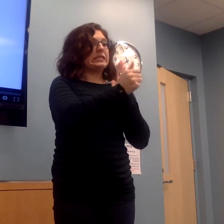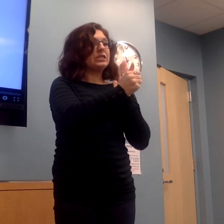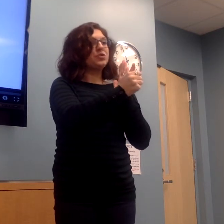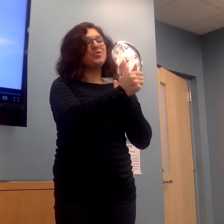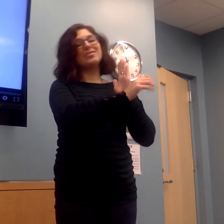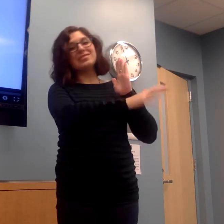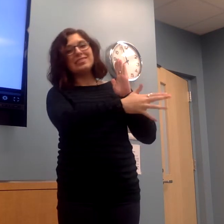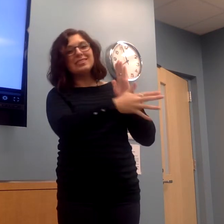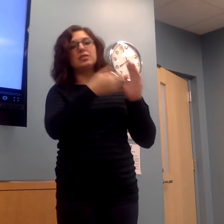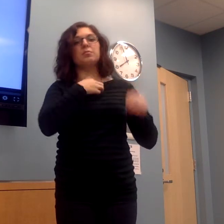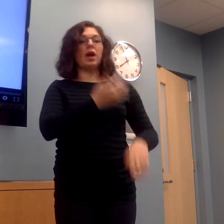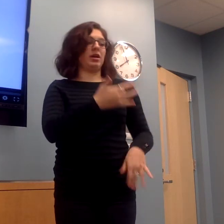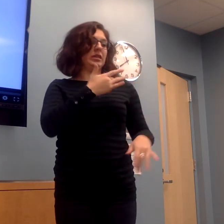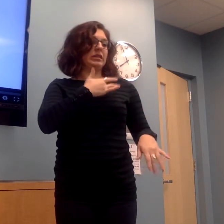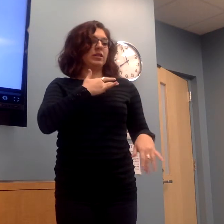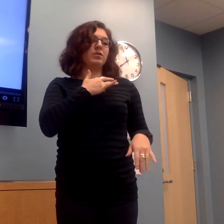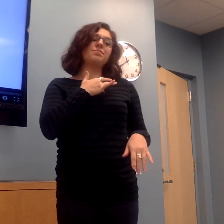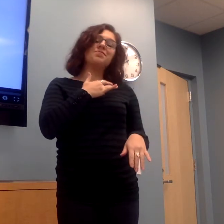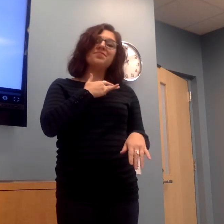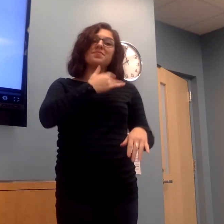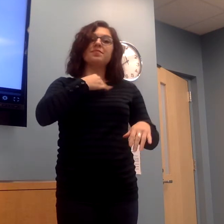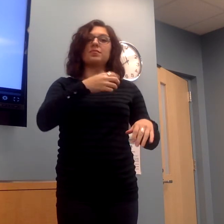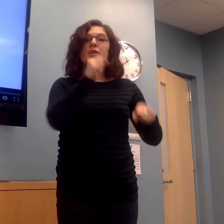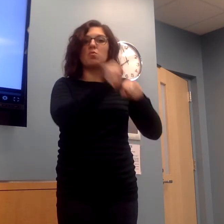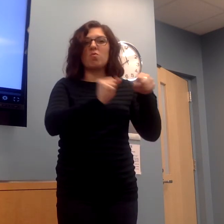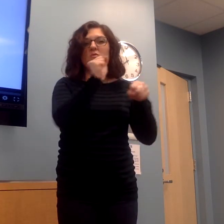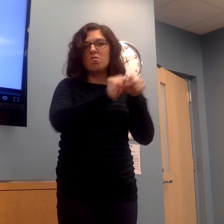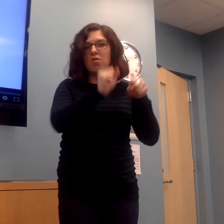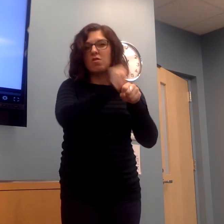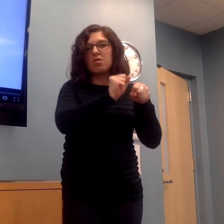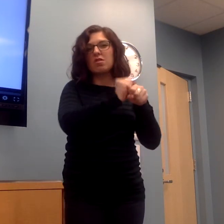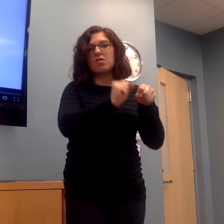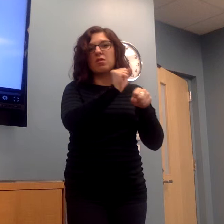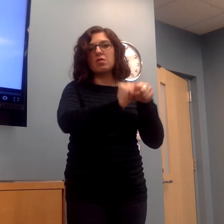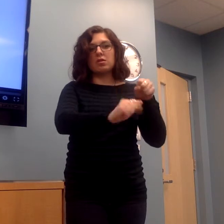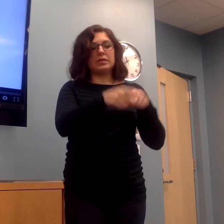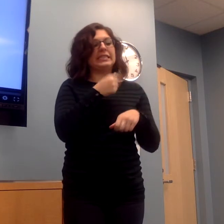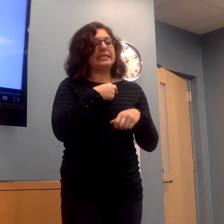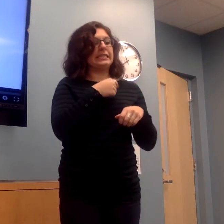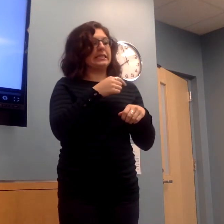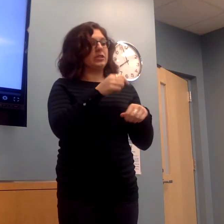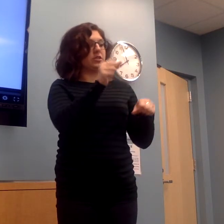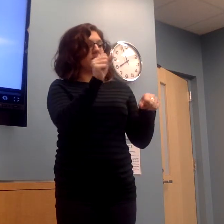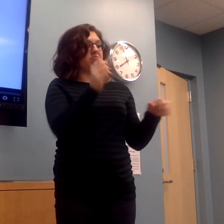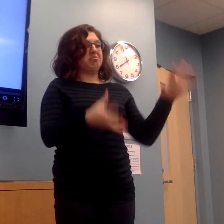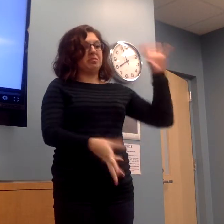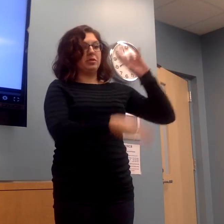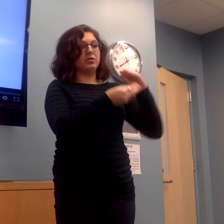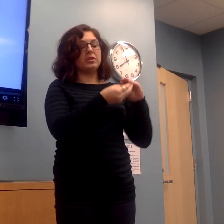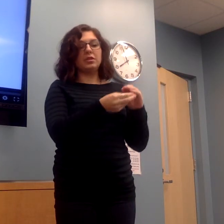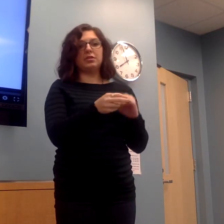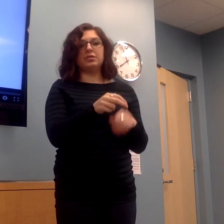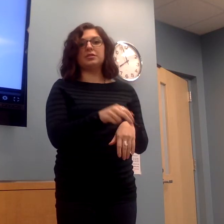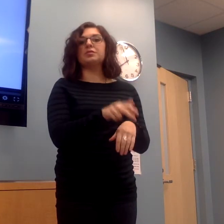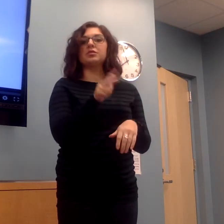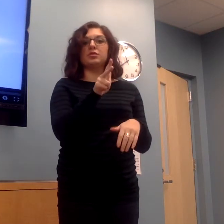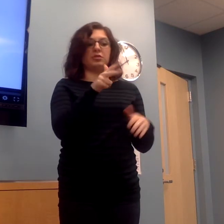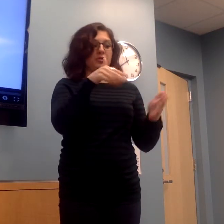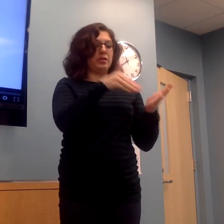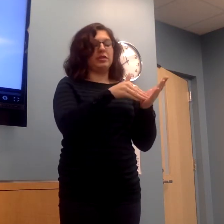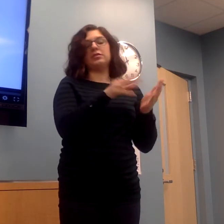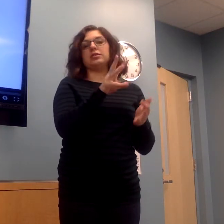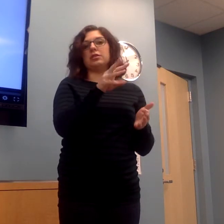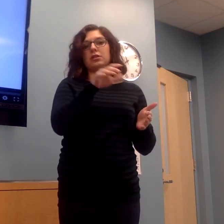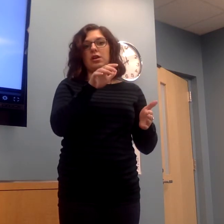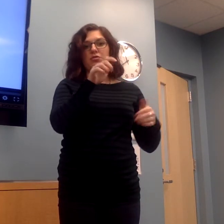heart and will work extra hard until he makes things right. In the end, Gilligan works 3,600 hours per year. Think about it. Isn't that the